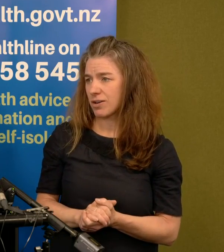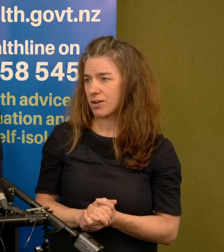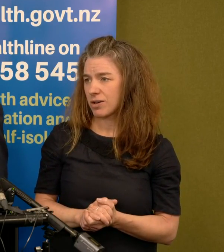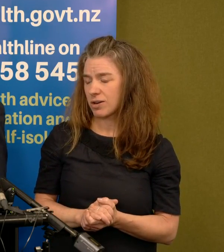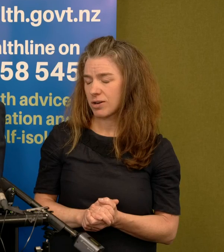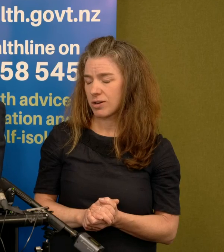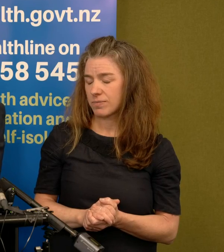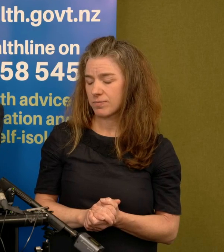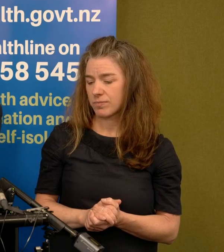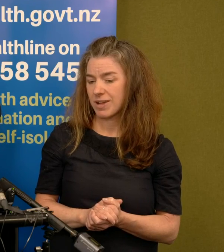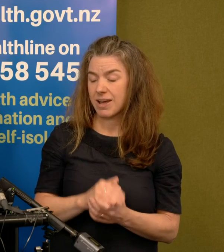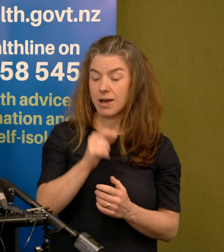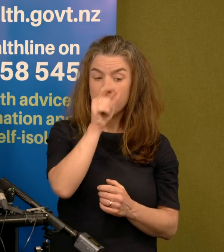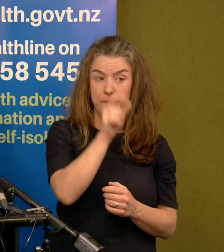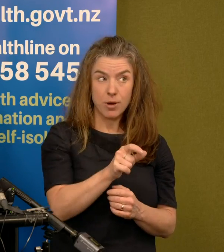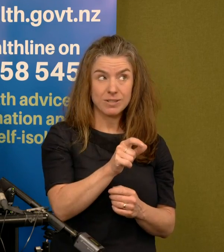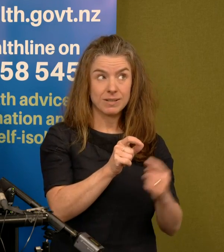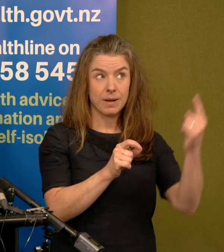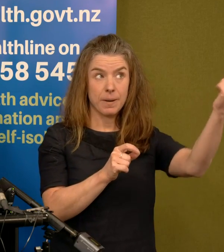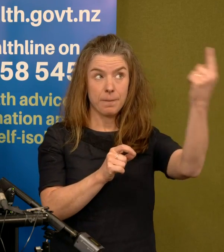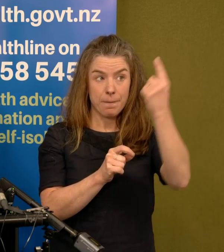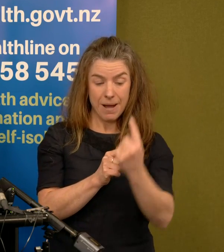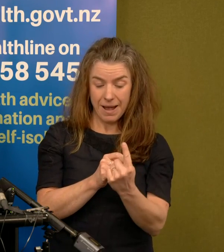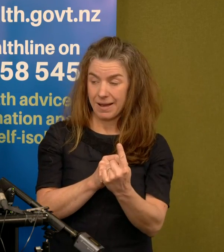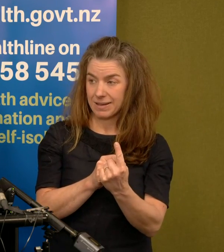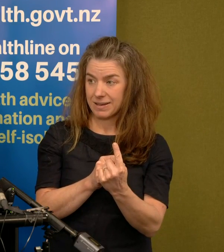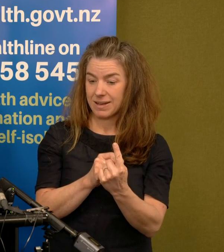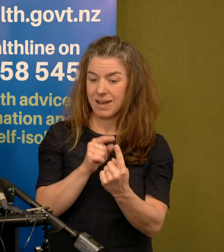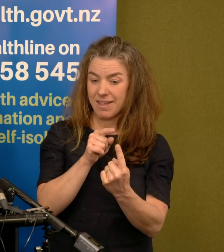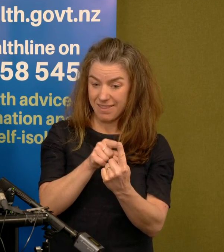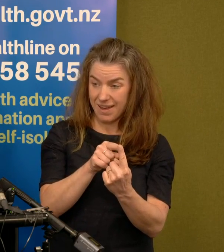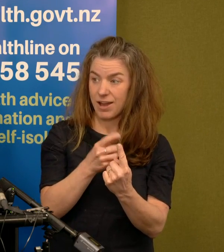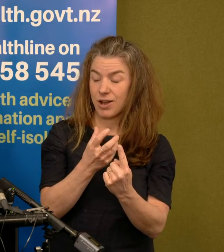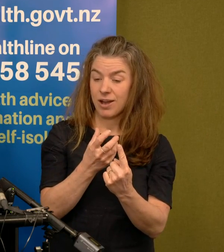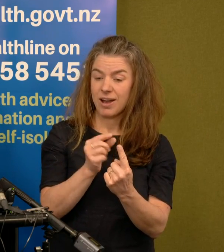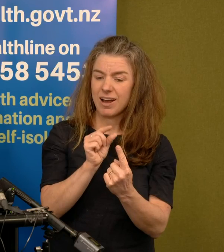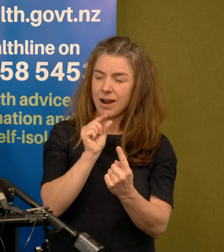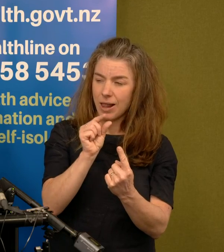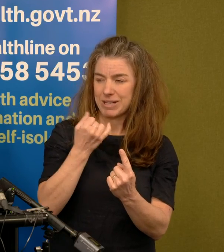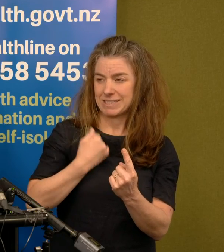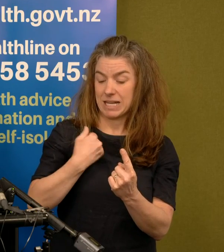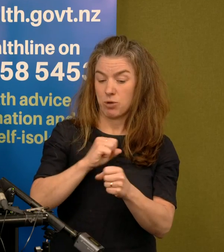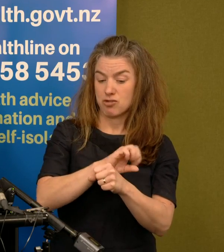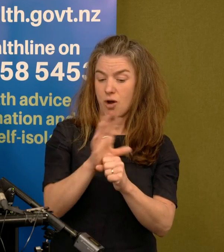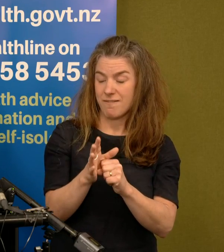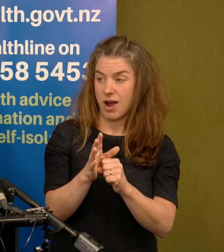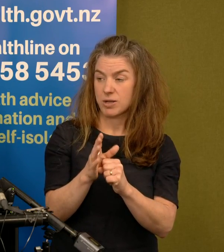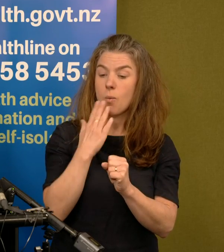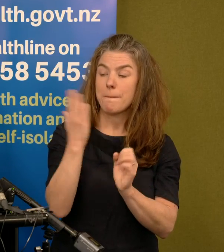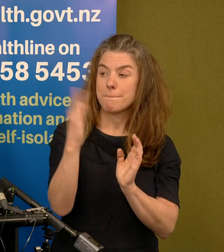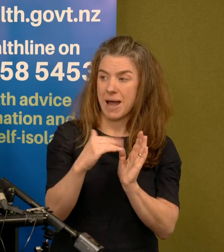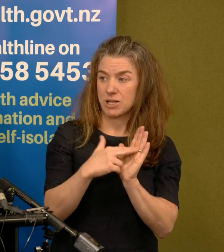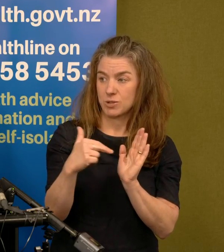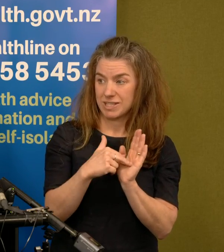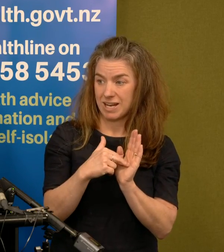What is correct is that that person developed a mild illness after they had got back to New Zealand, and we are presuming that